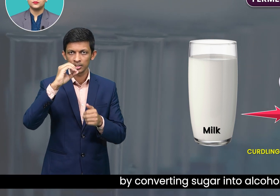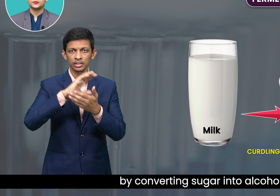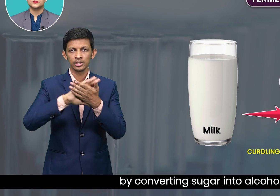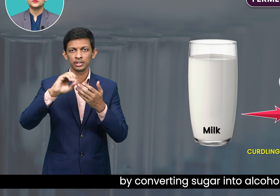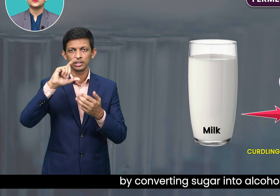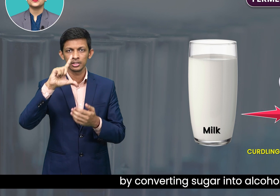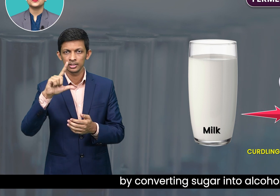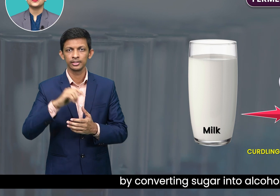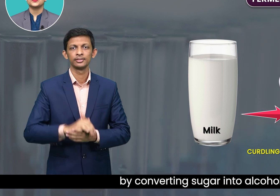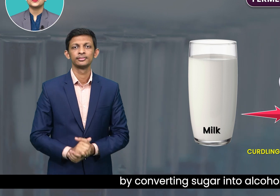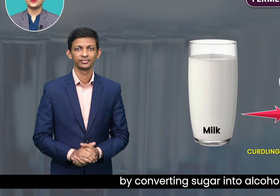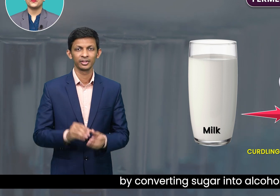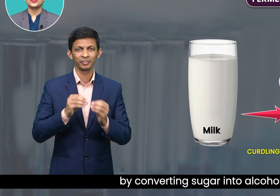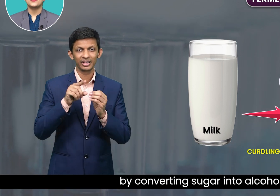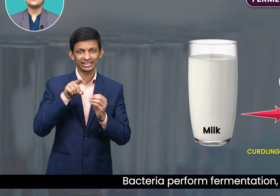alcohol.